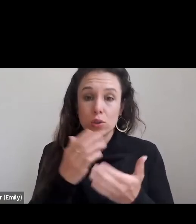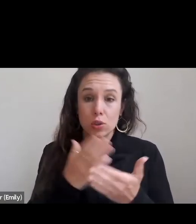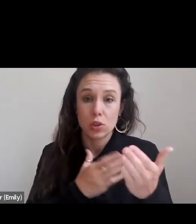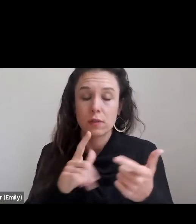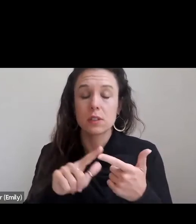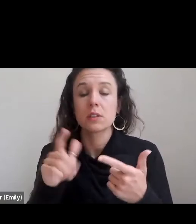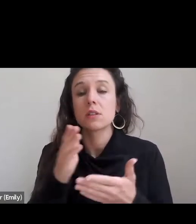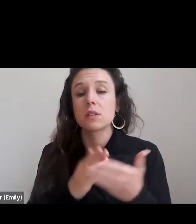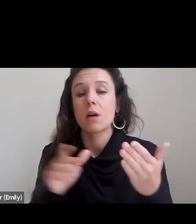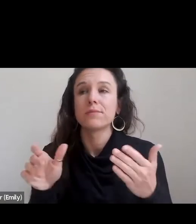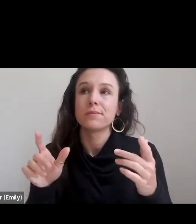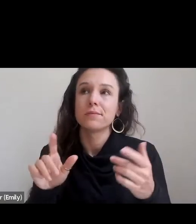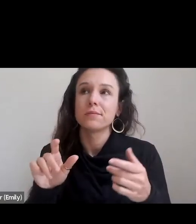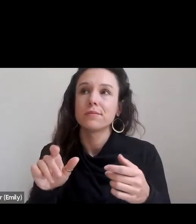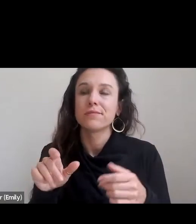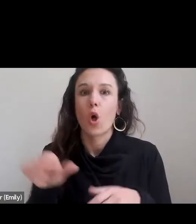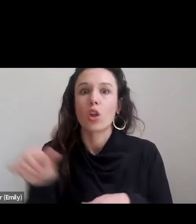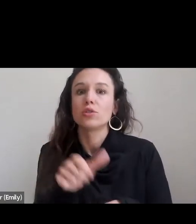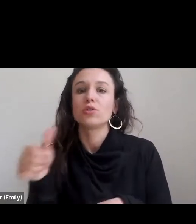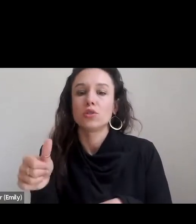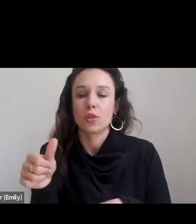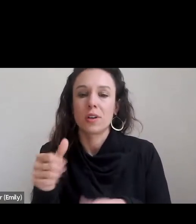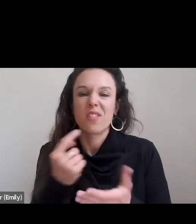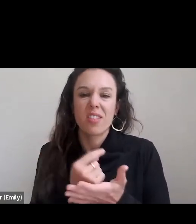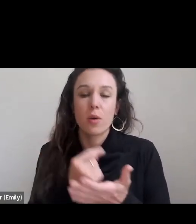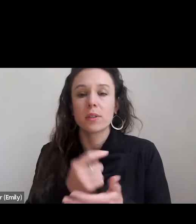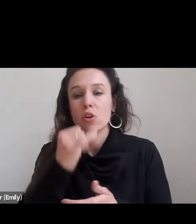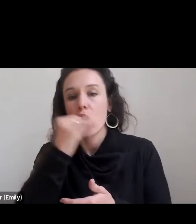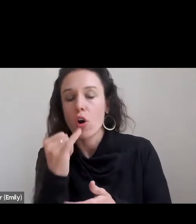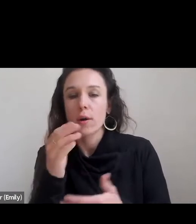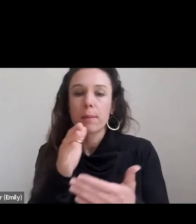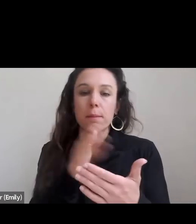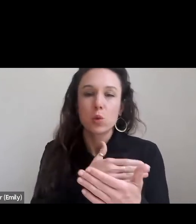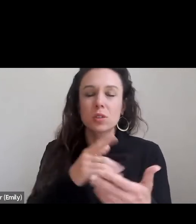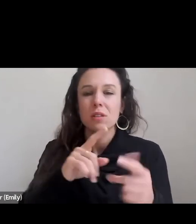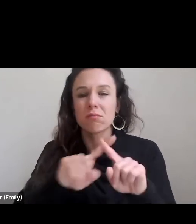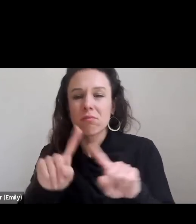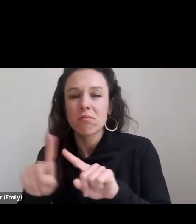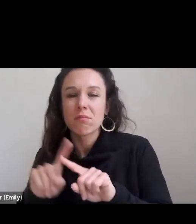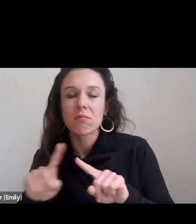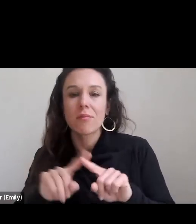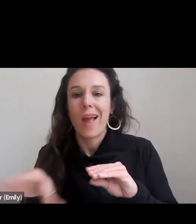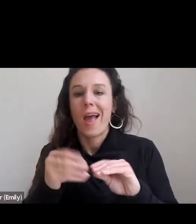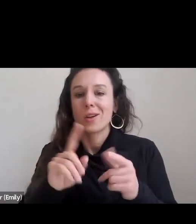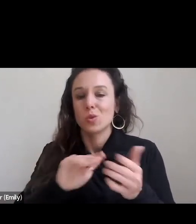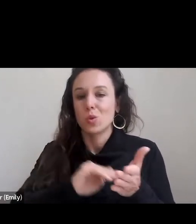of sort of alternative therapies, art therapy, music therapy, equine therapy have all been added to the waivers